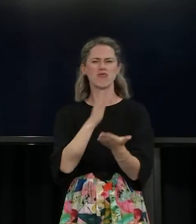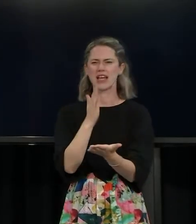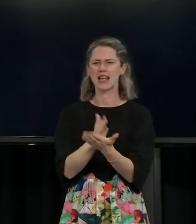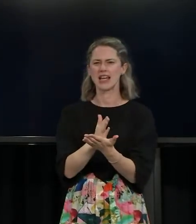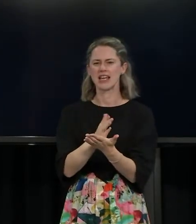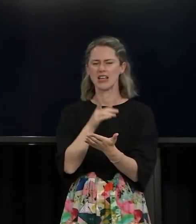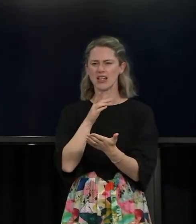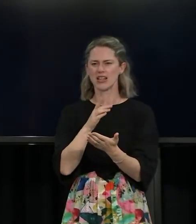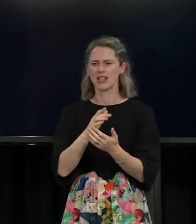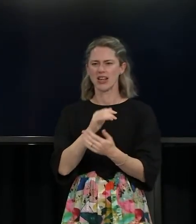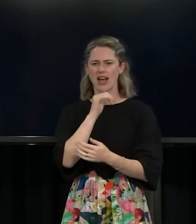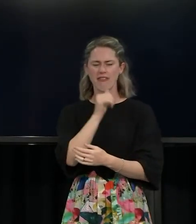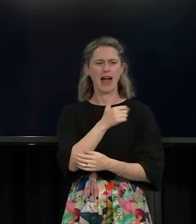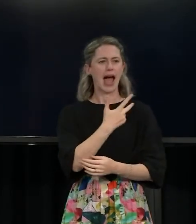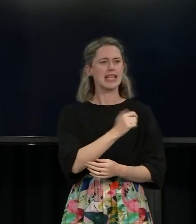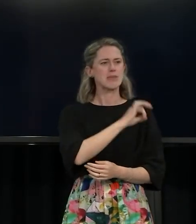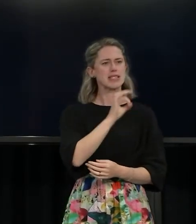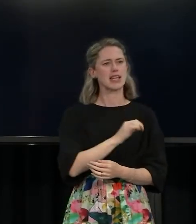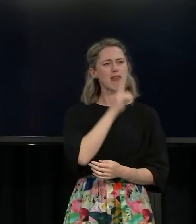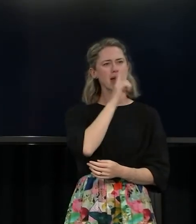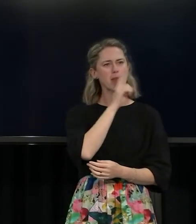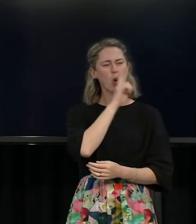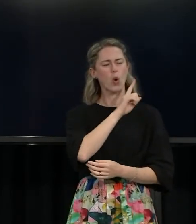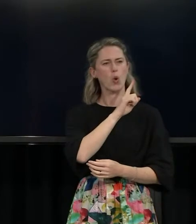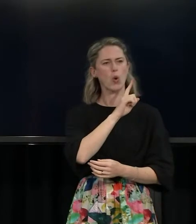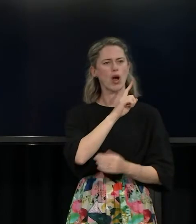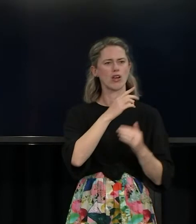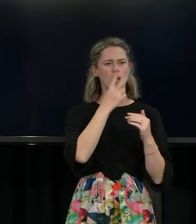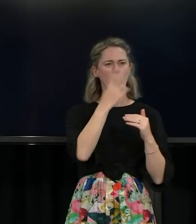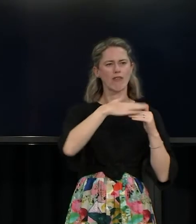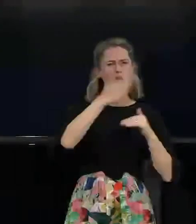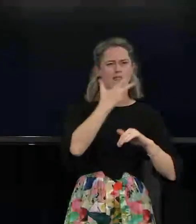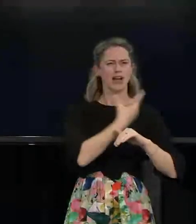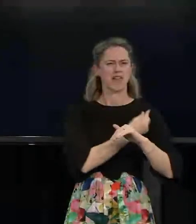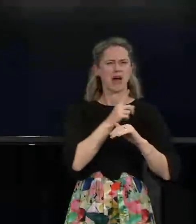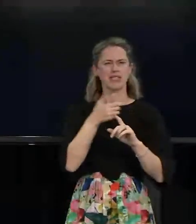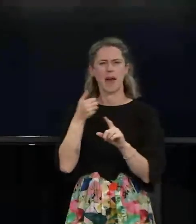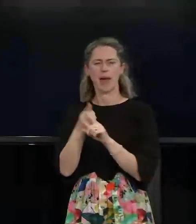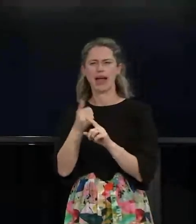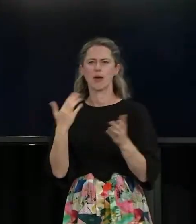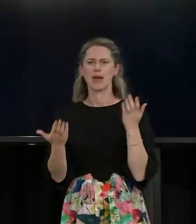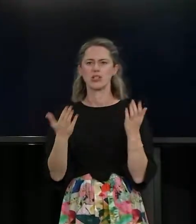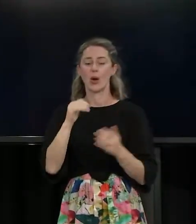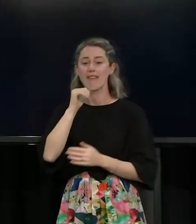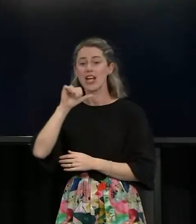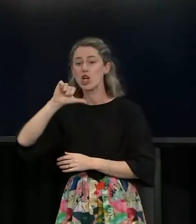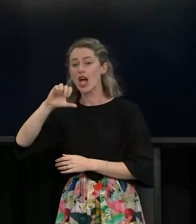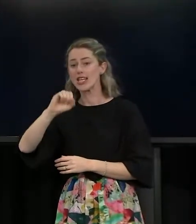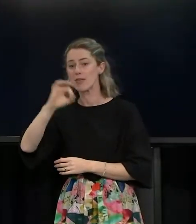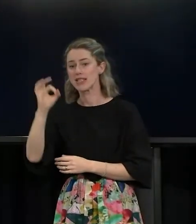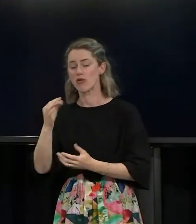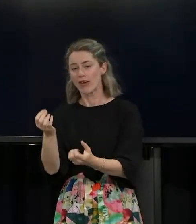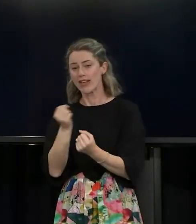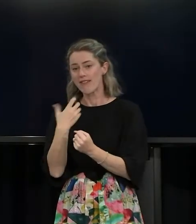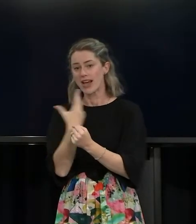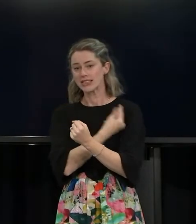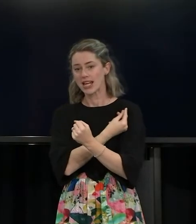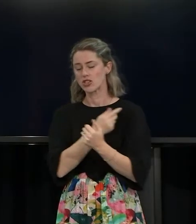a difference does 80% of the eligible population being vaccinated make compared to, say, 90% or